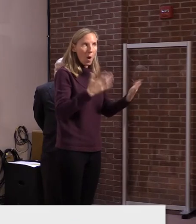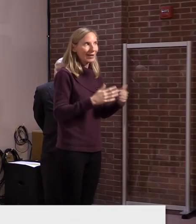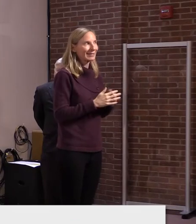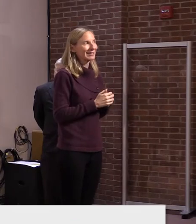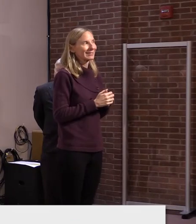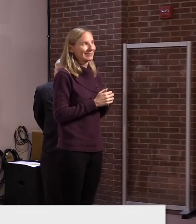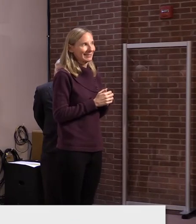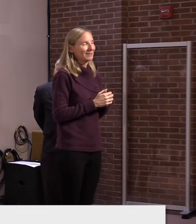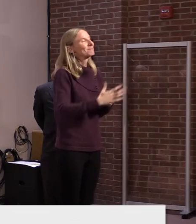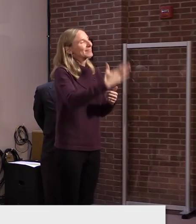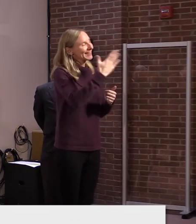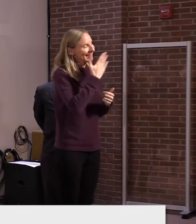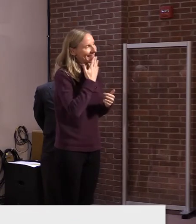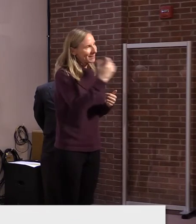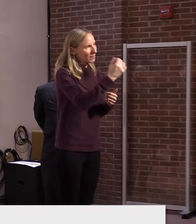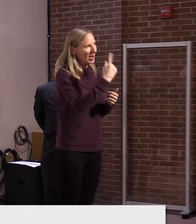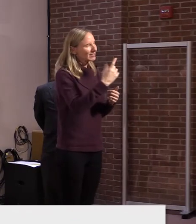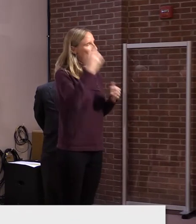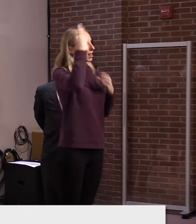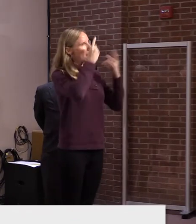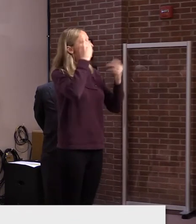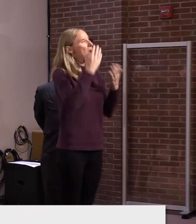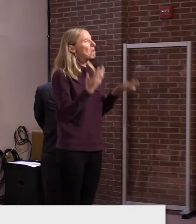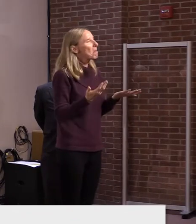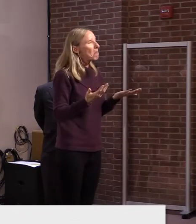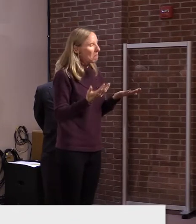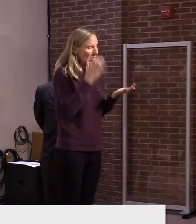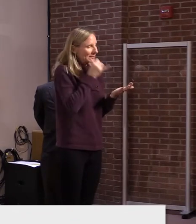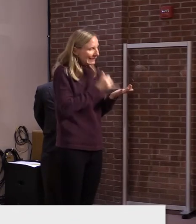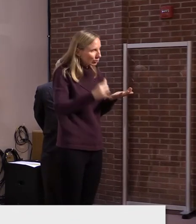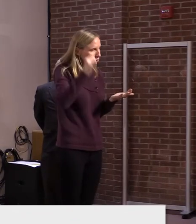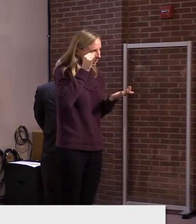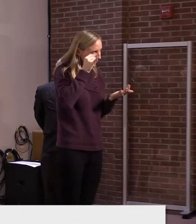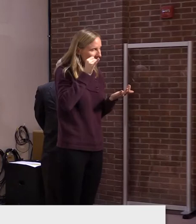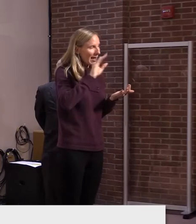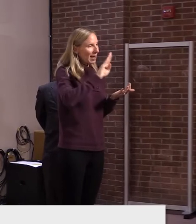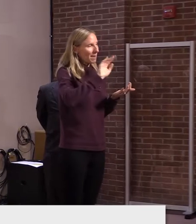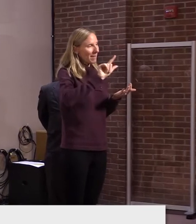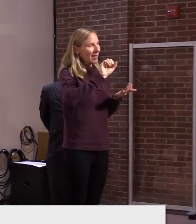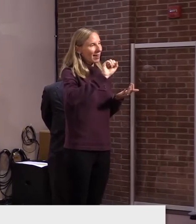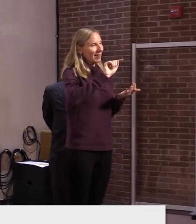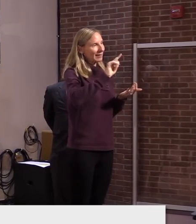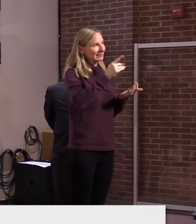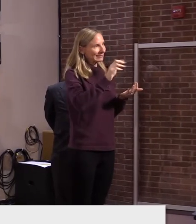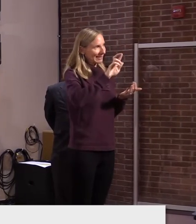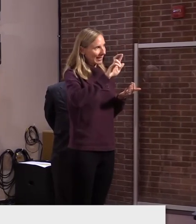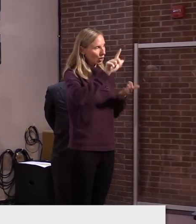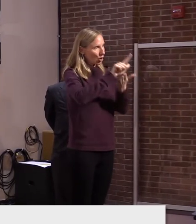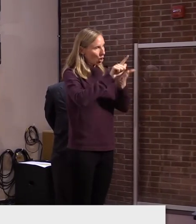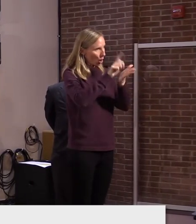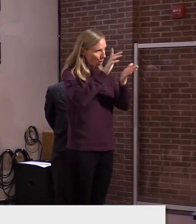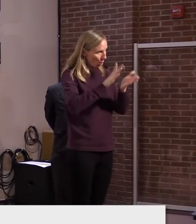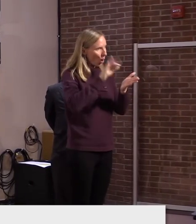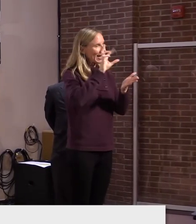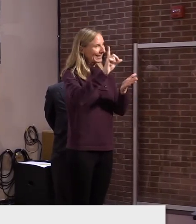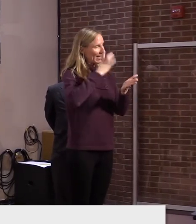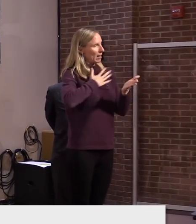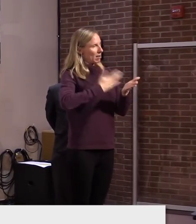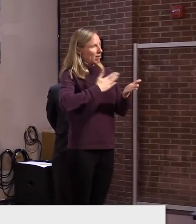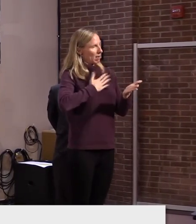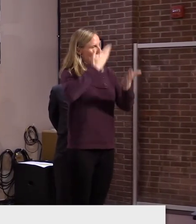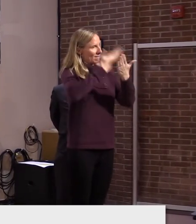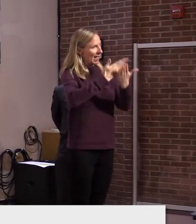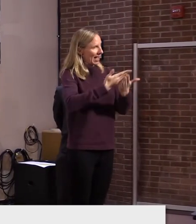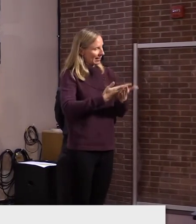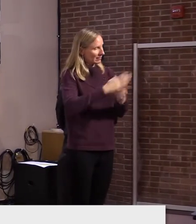not so much upon further reflection, just the fact that yesterday Bill Stanger and his lawyers stipulated to the facts that were